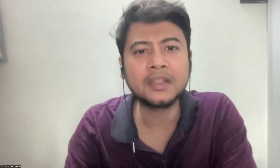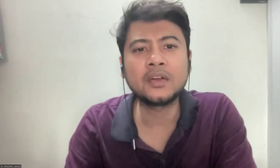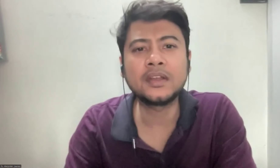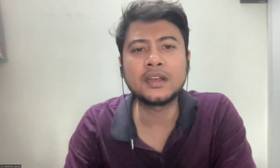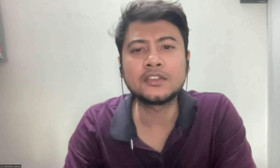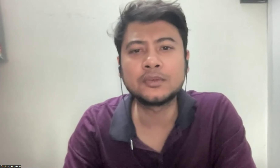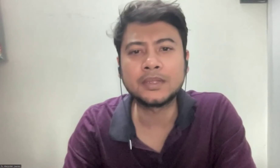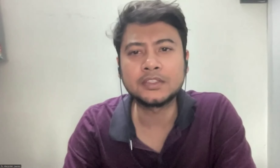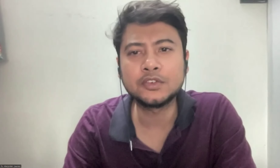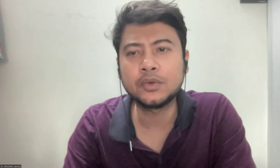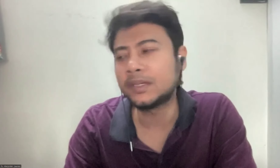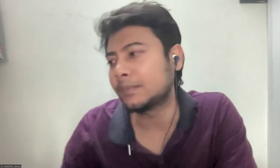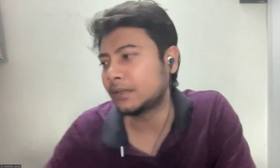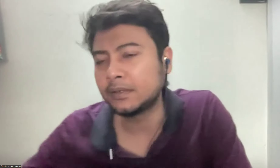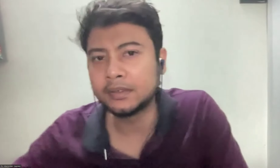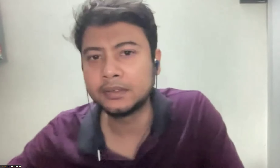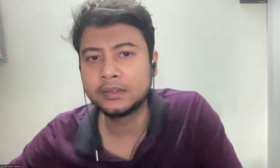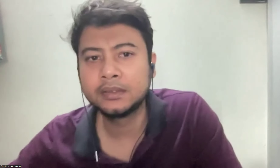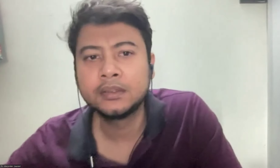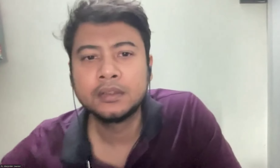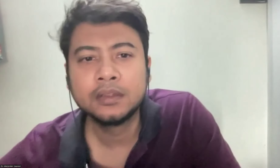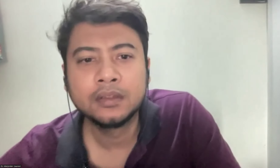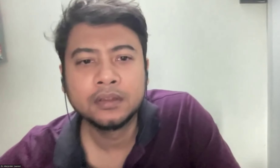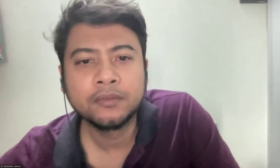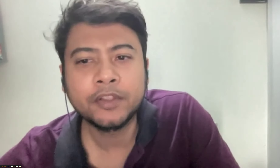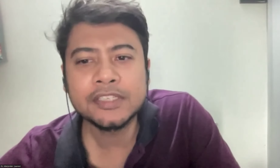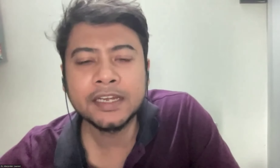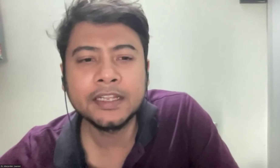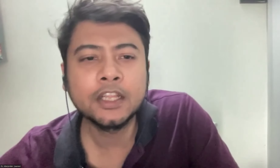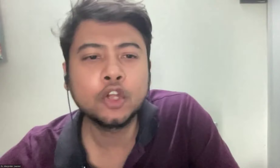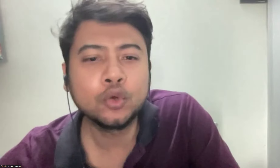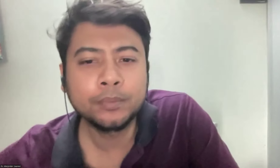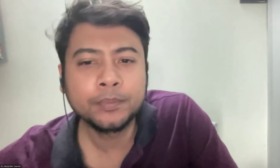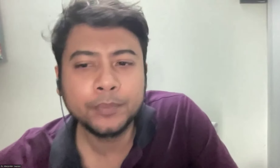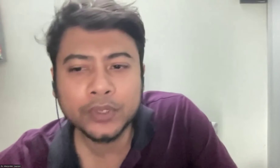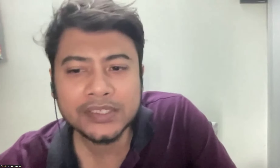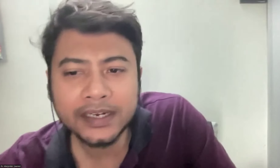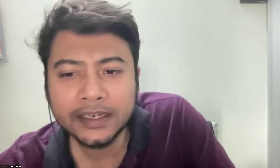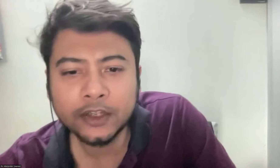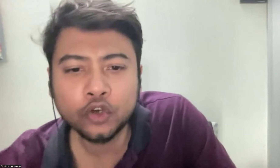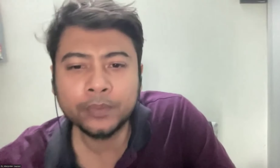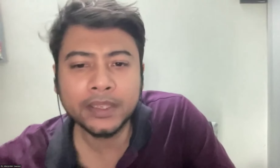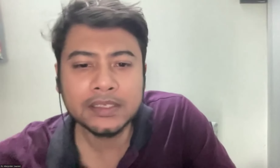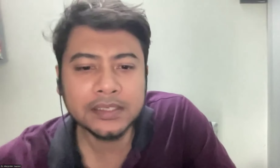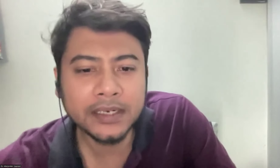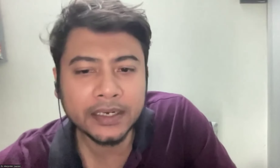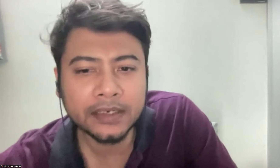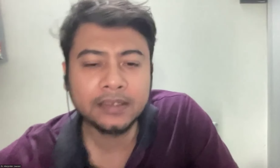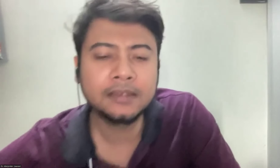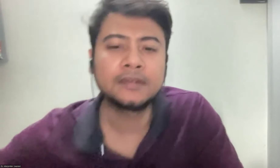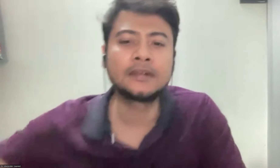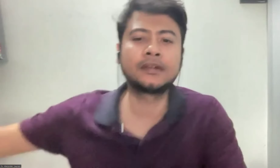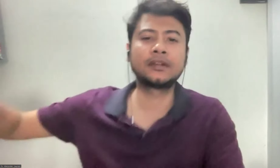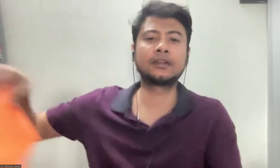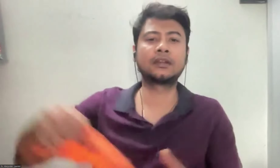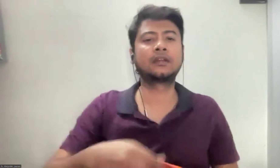Yeah, they already understood, Mataji. No need, apparently. We can send Yeah, it in the group. You can it's send already it in in the the group. group. They can see it I